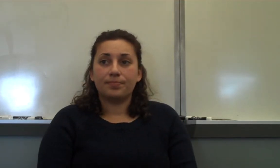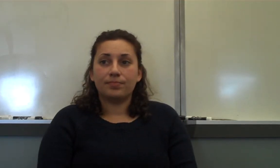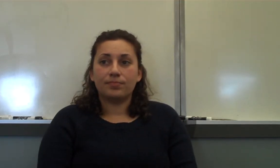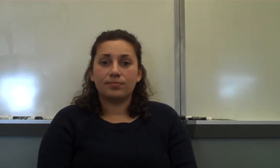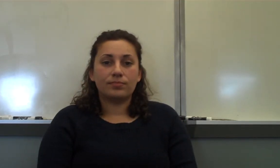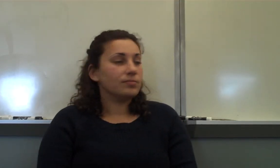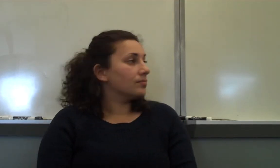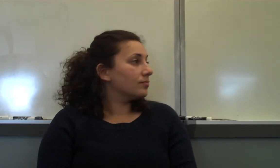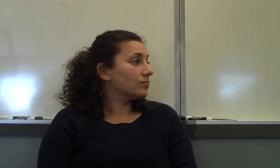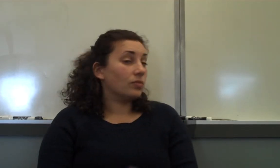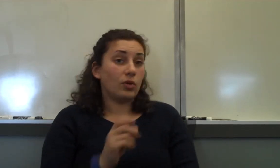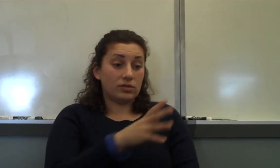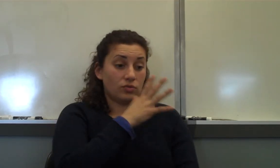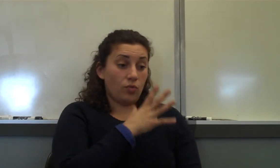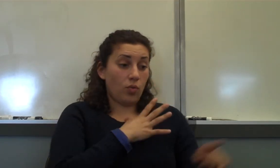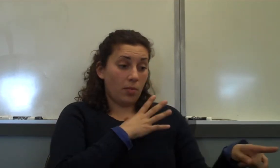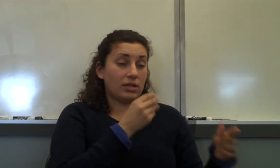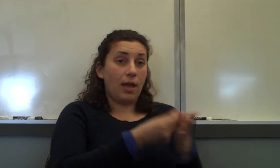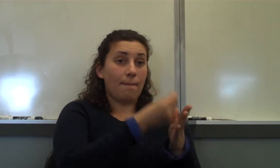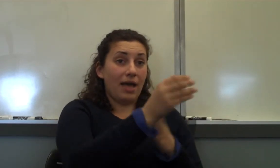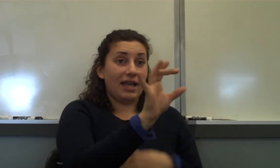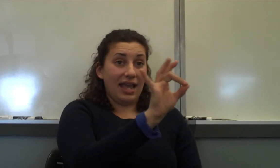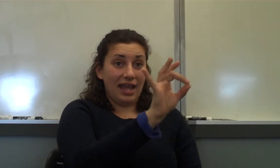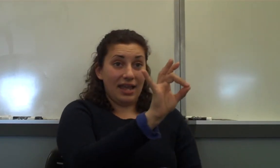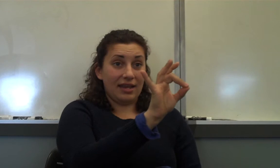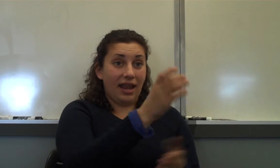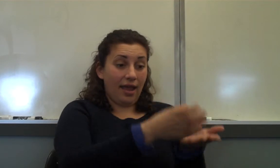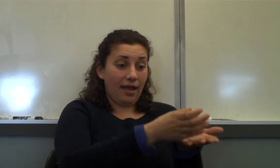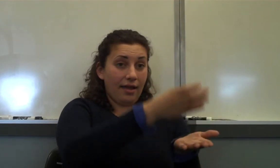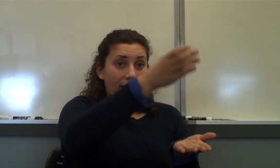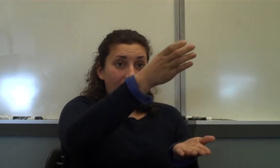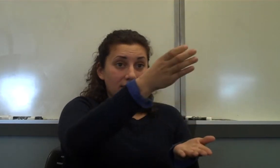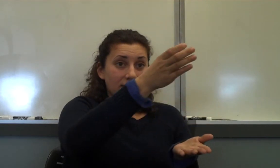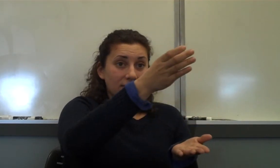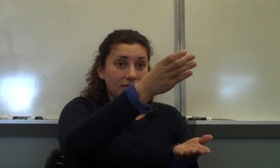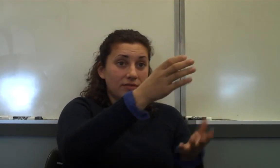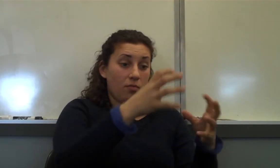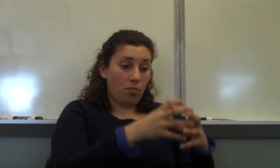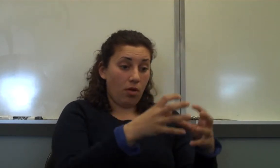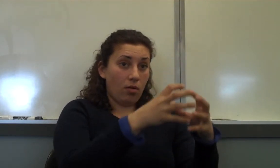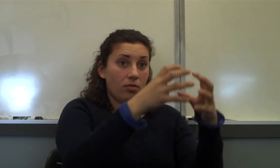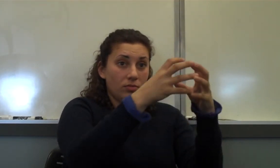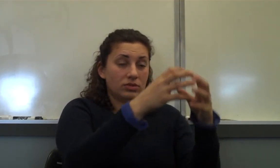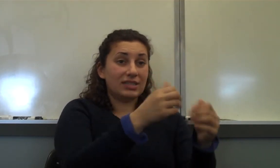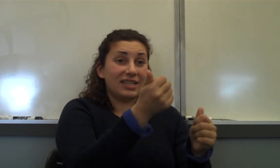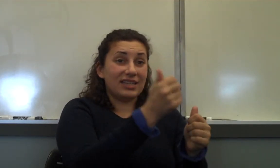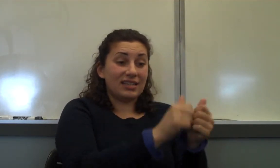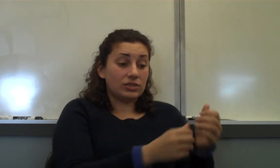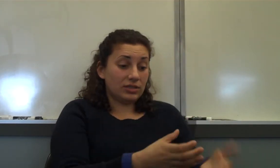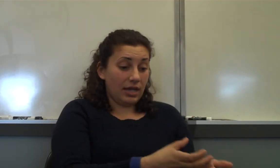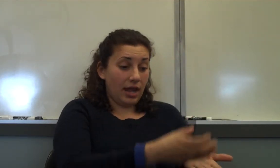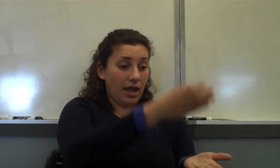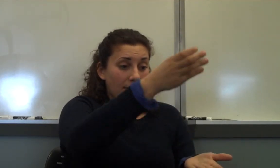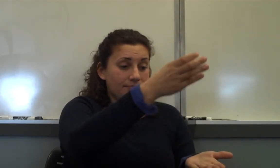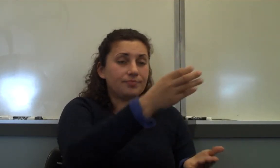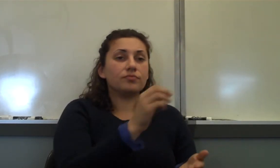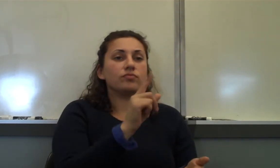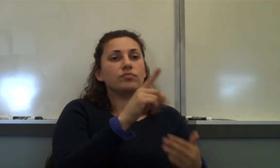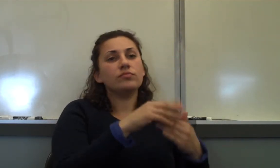it. She's buying 8 cans of tennis balls. Each one is $1.98. So it gets scanned, and unless